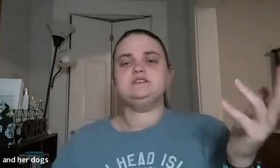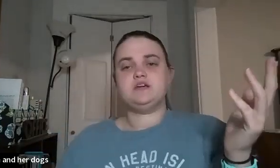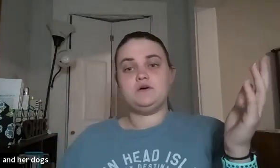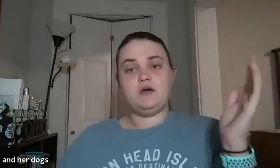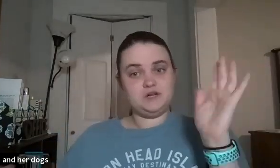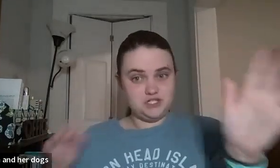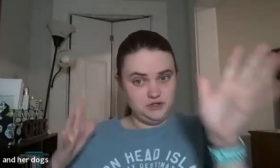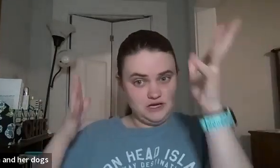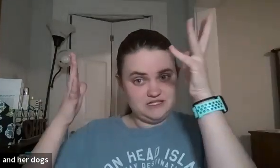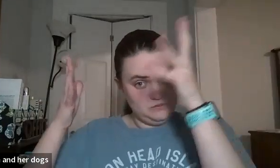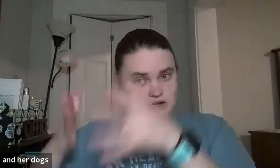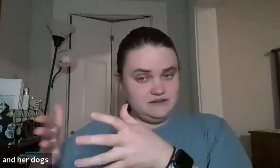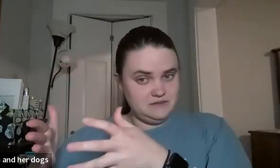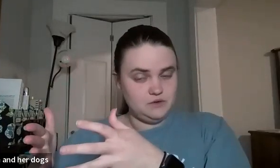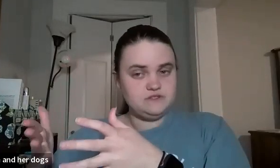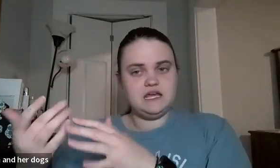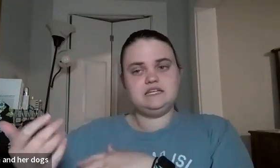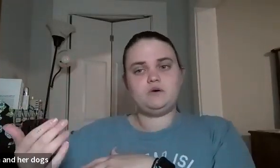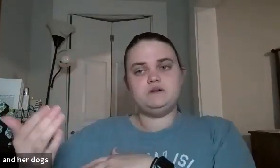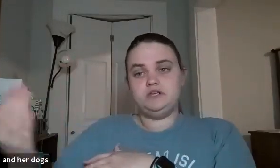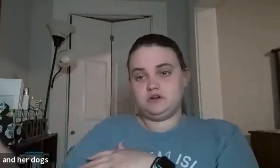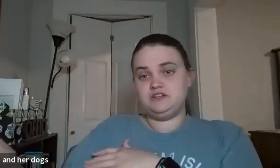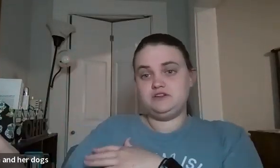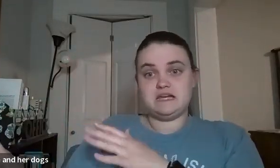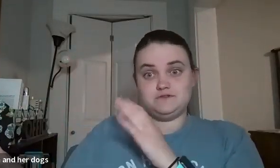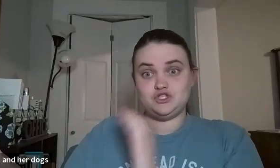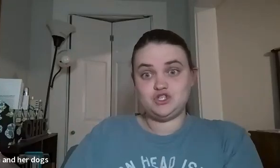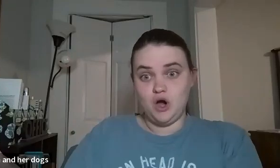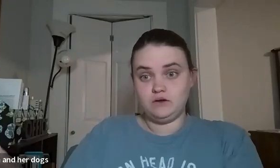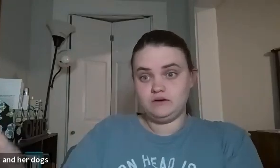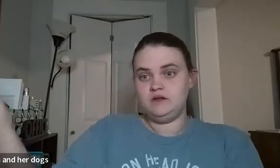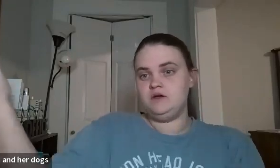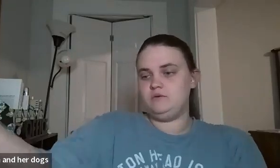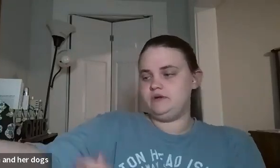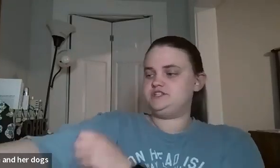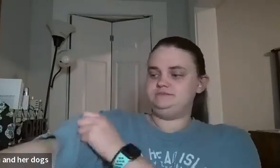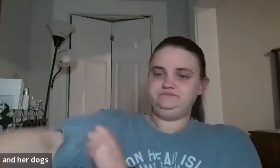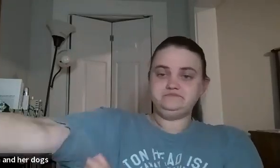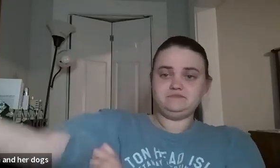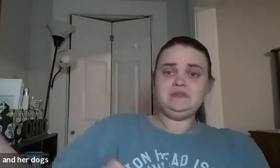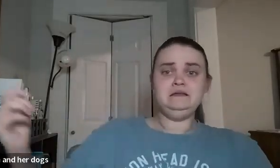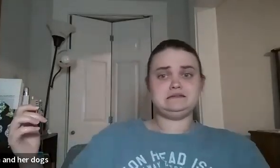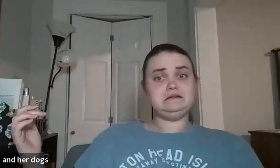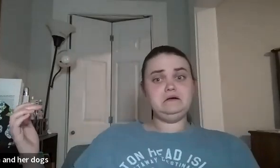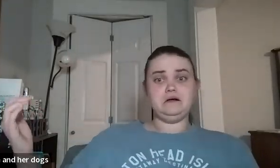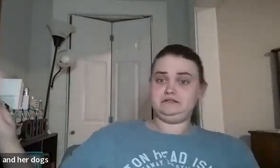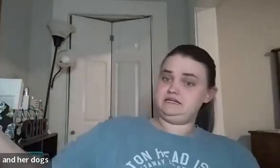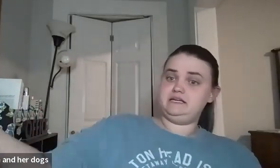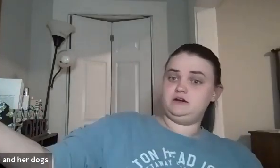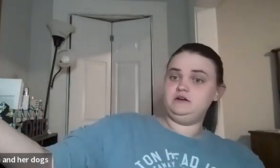So I'm going to show you guys the one I see most, and it's going to be, you're going to do the sign for song, which it's a little hard sitting here.